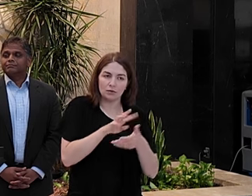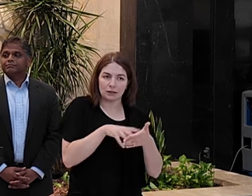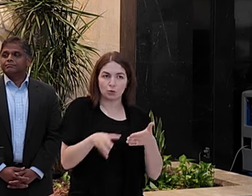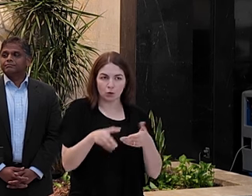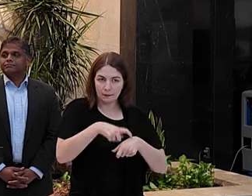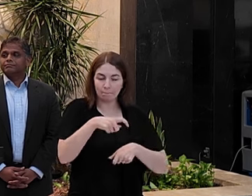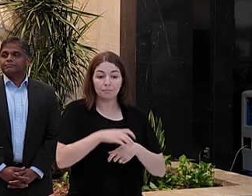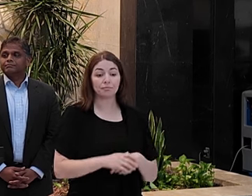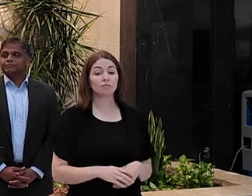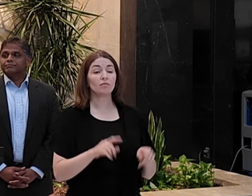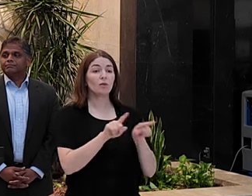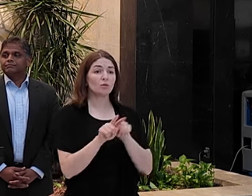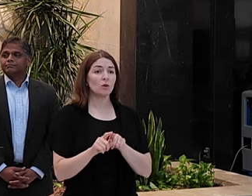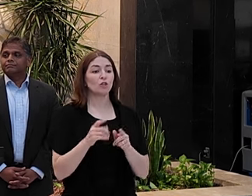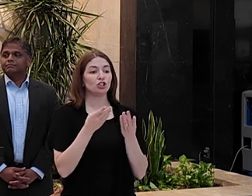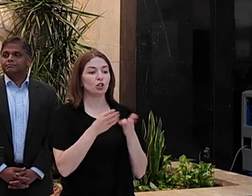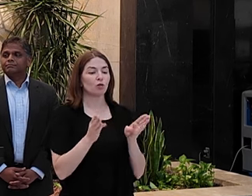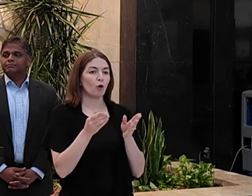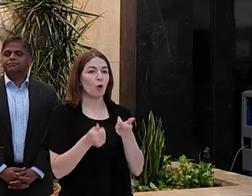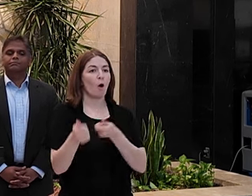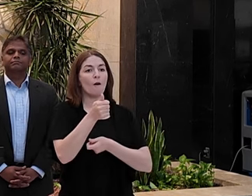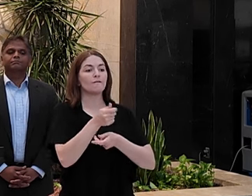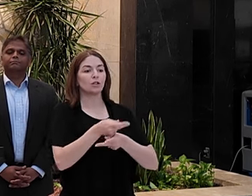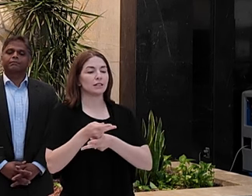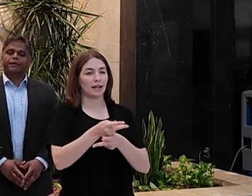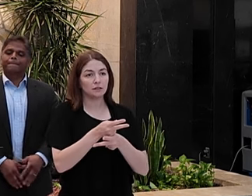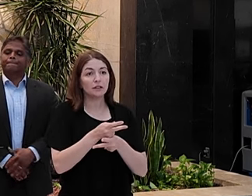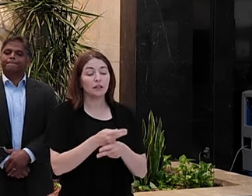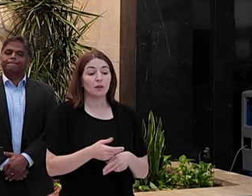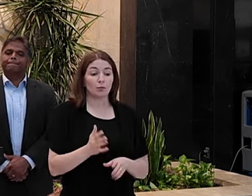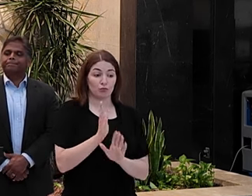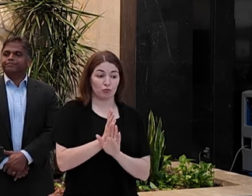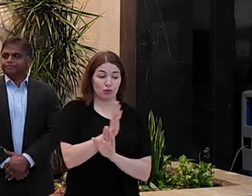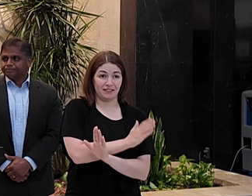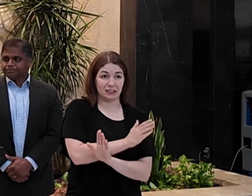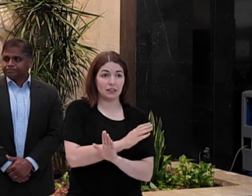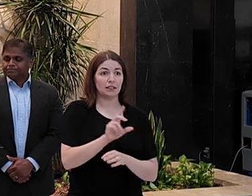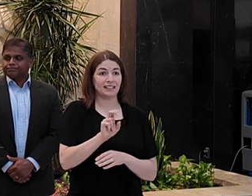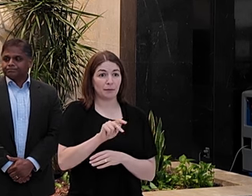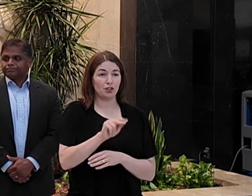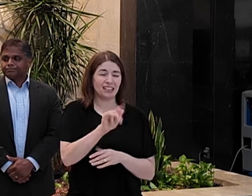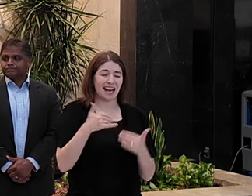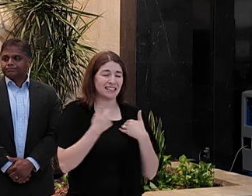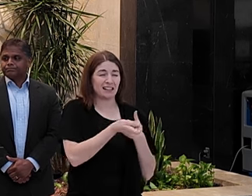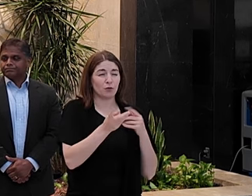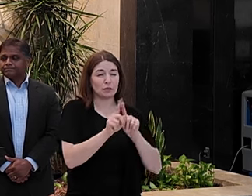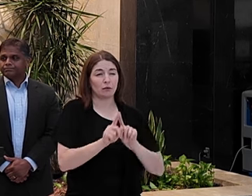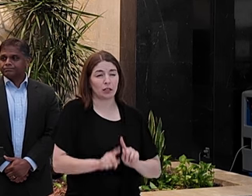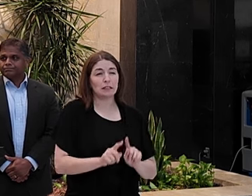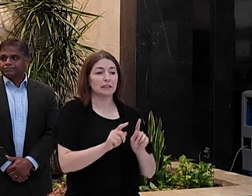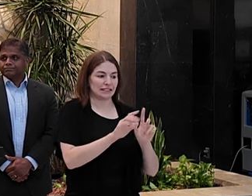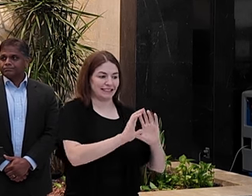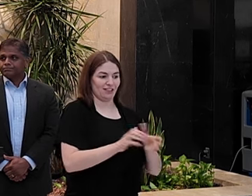oversight. Previously, the deputy in charge of water operations had a multitude of divisions under him. And that